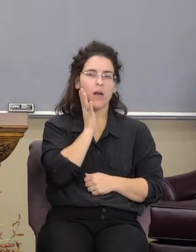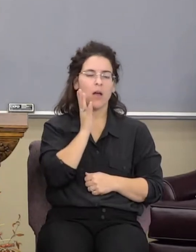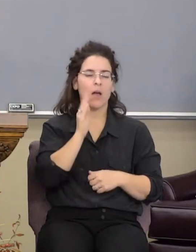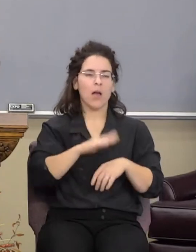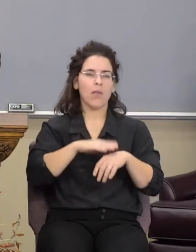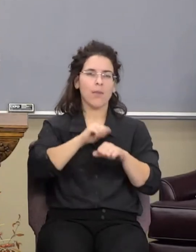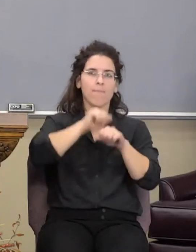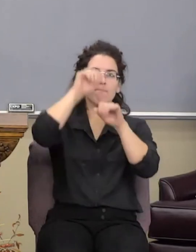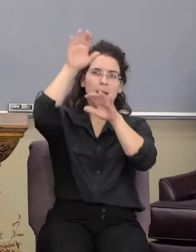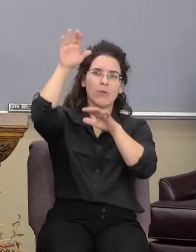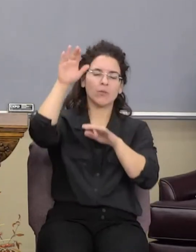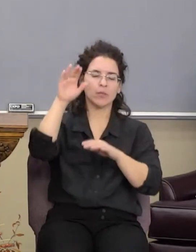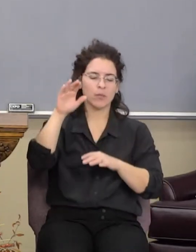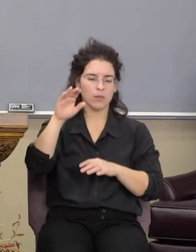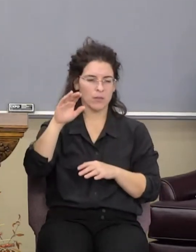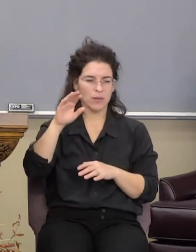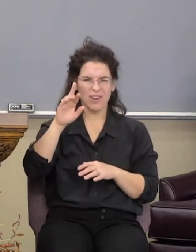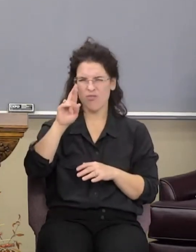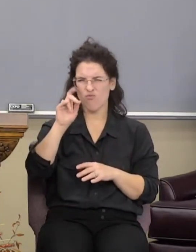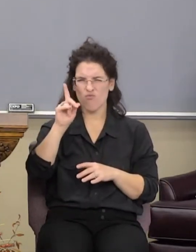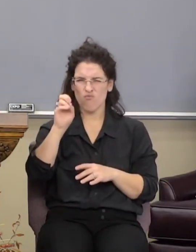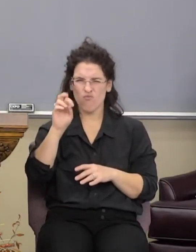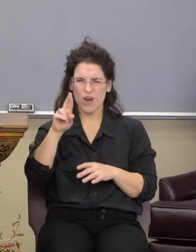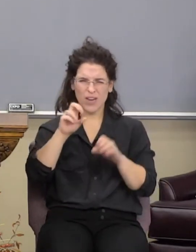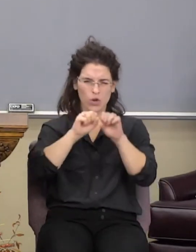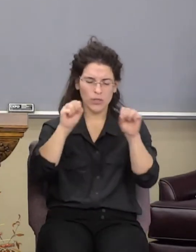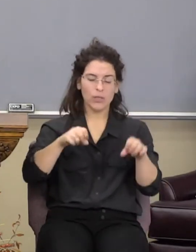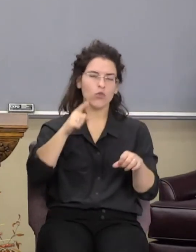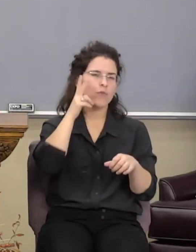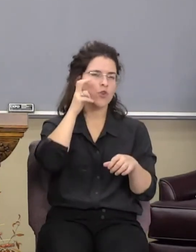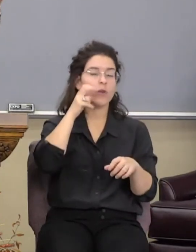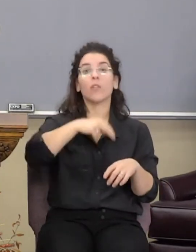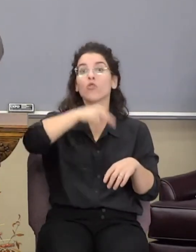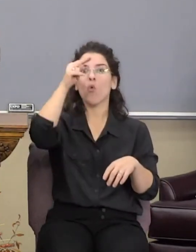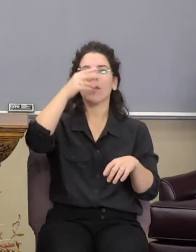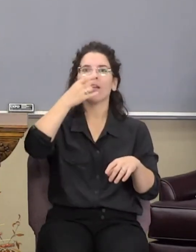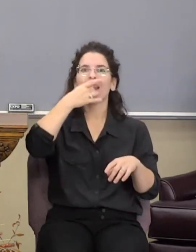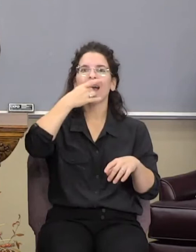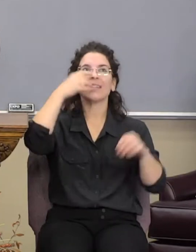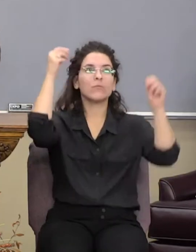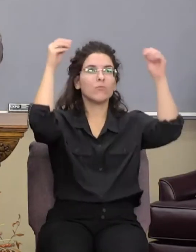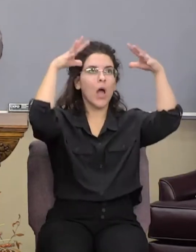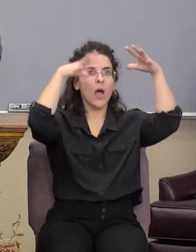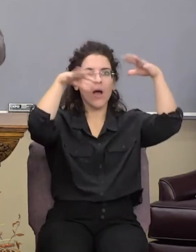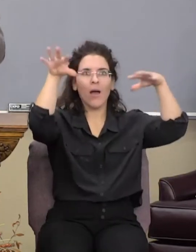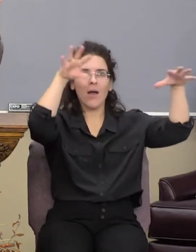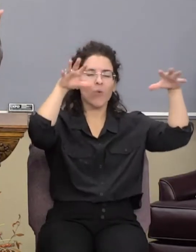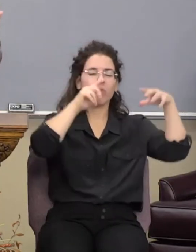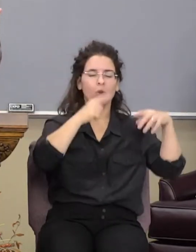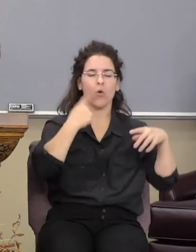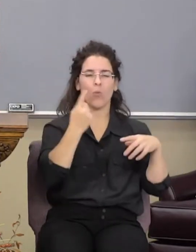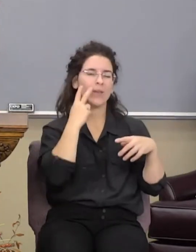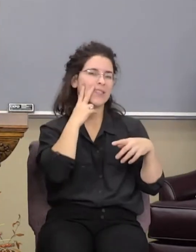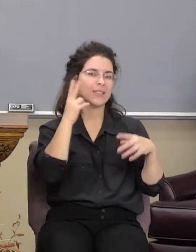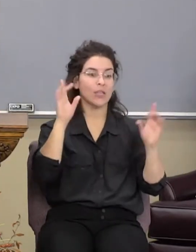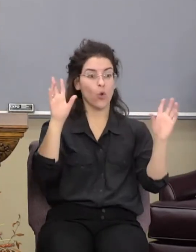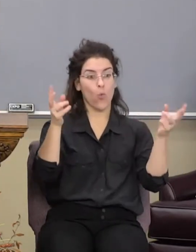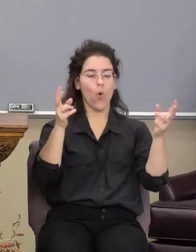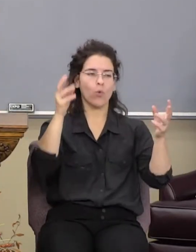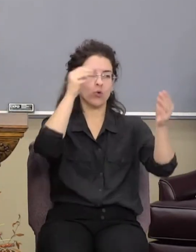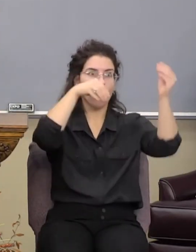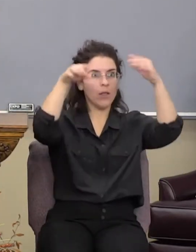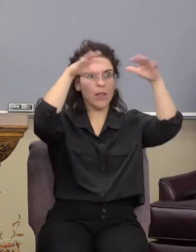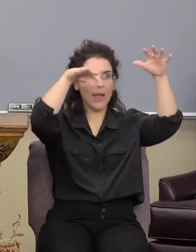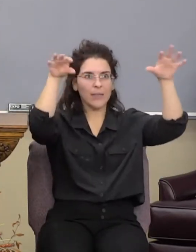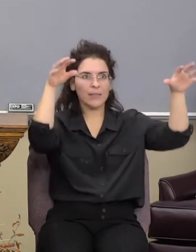of the Aurora Borealis, right? The Northern Lights. Now, we don't always get to see the, quote, Northern Lights around